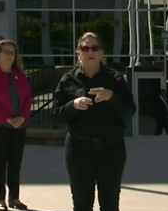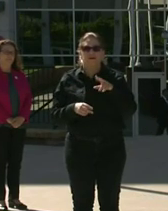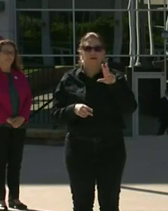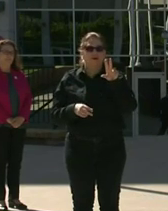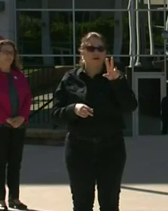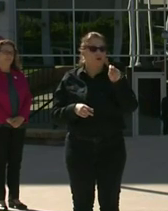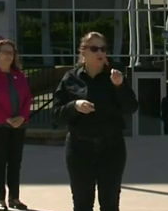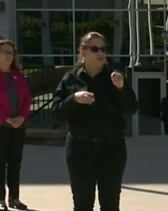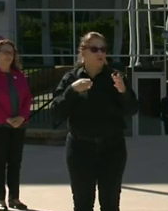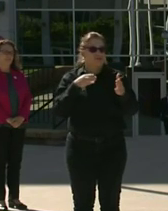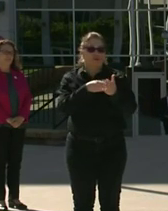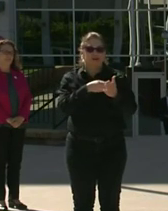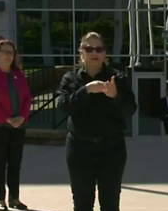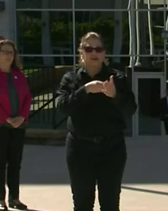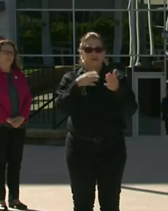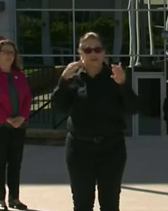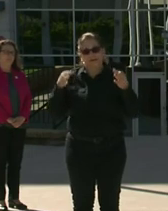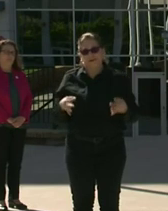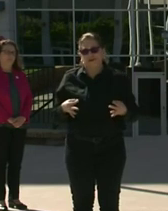of Corrections custody.